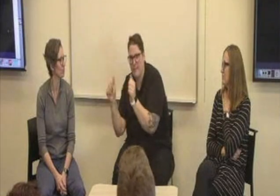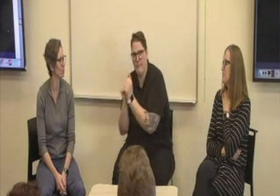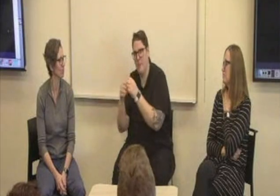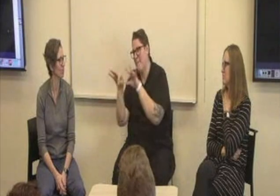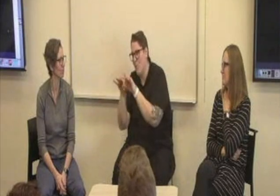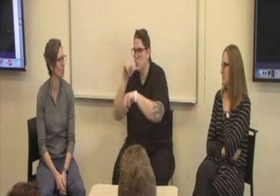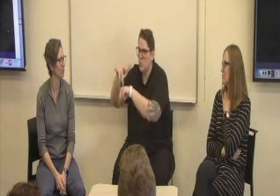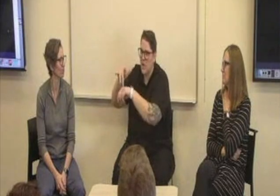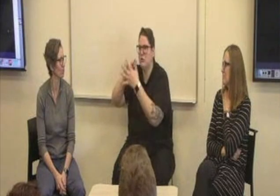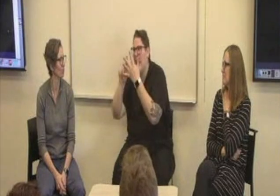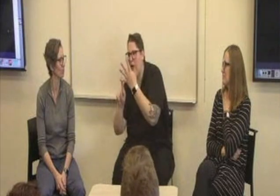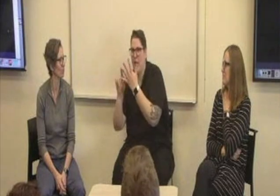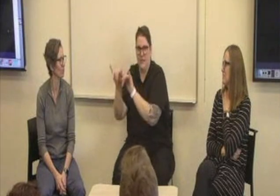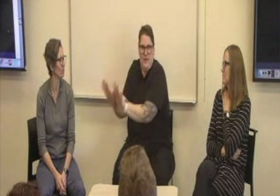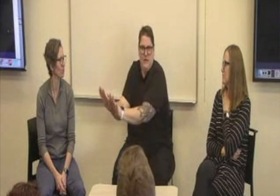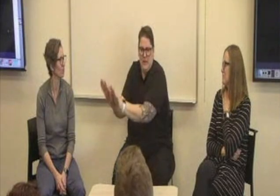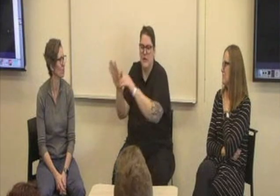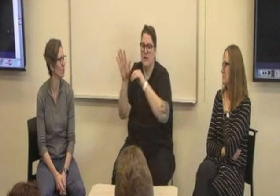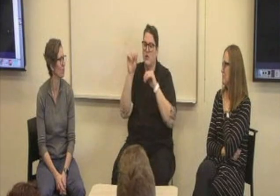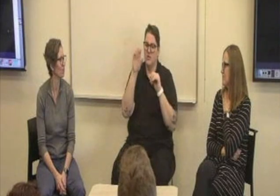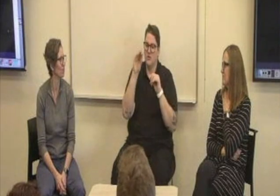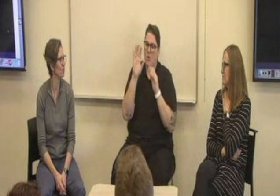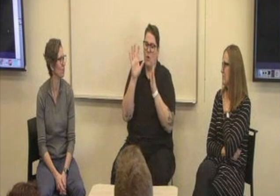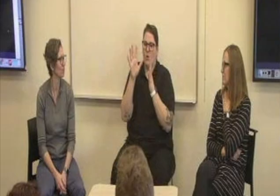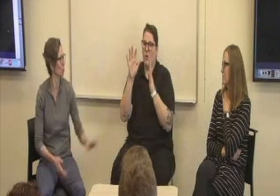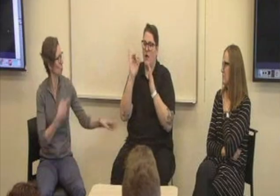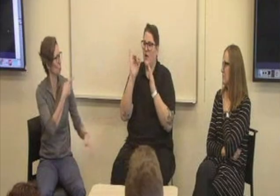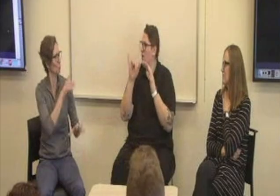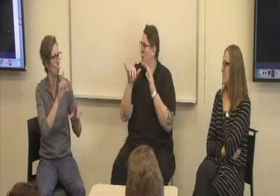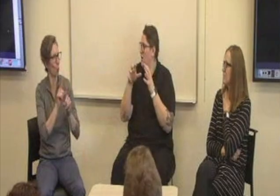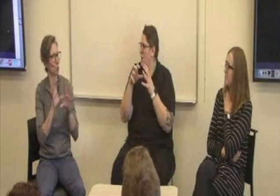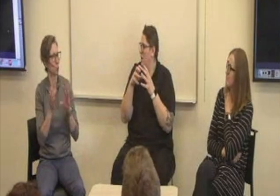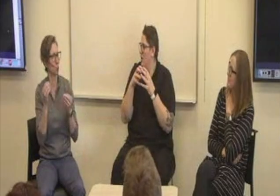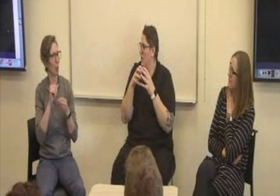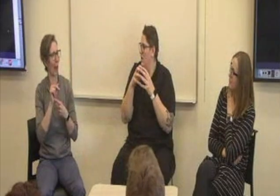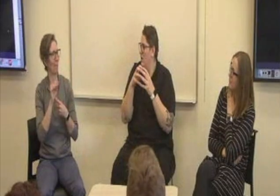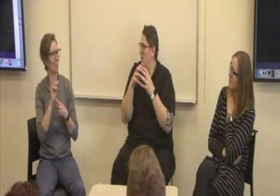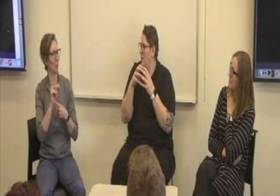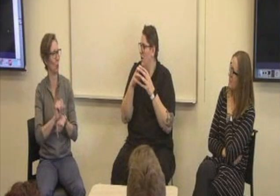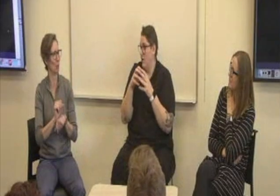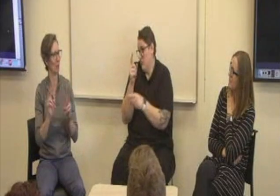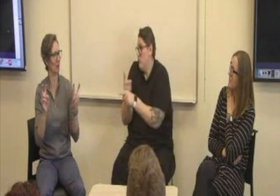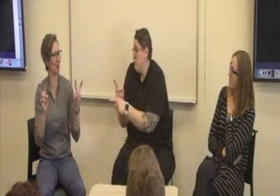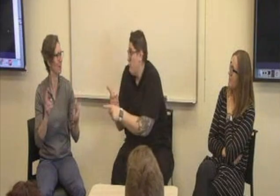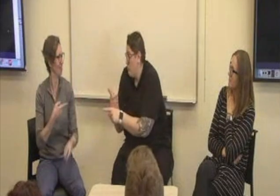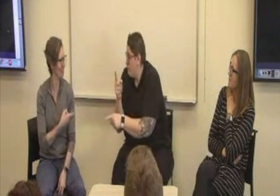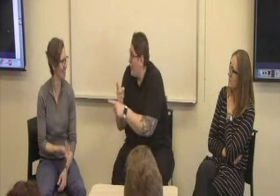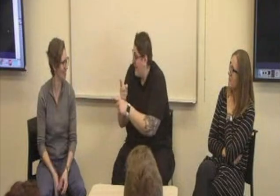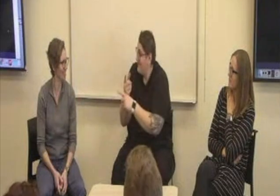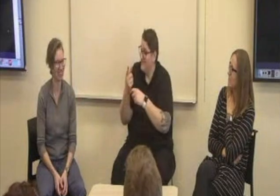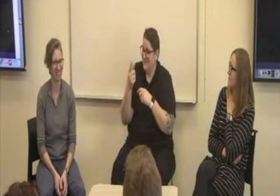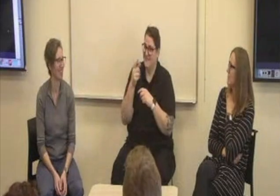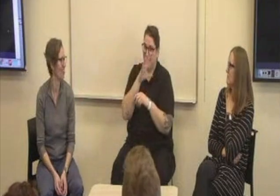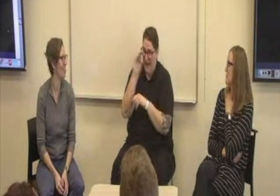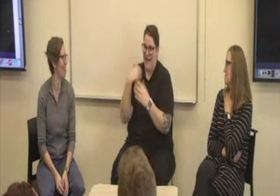to operate in ER settings. You know, there's a lot of rules, don't touch this, don't touch that. Well, and you also do admin